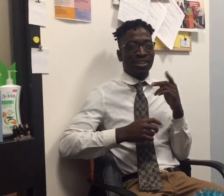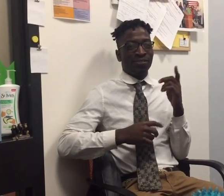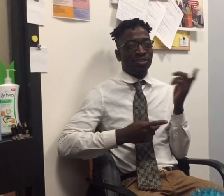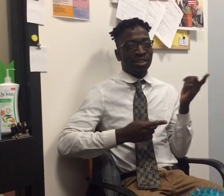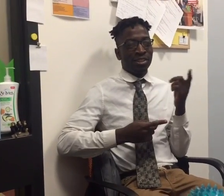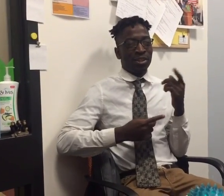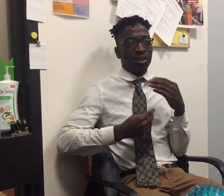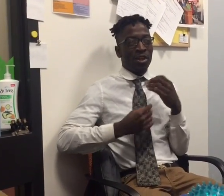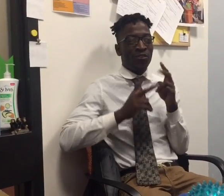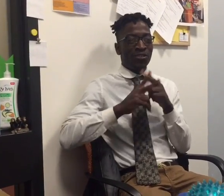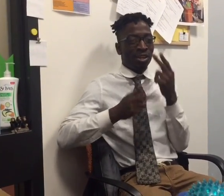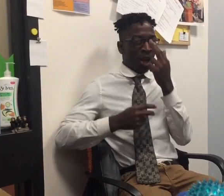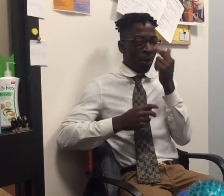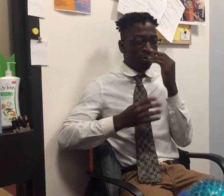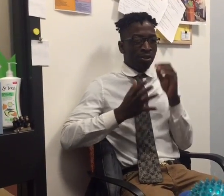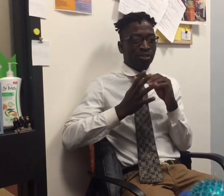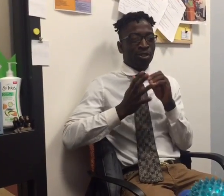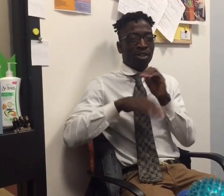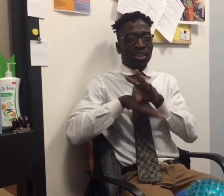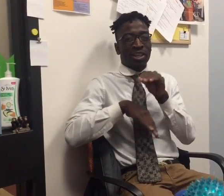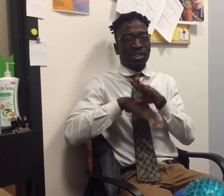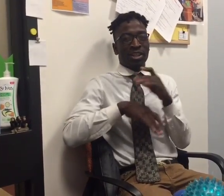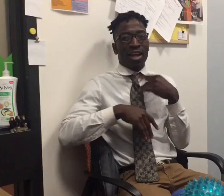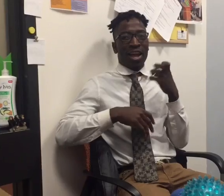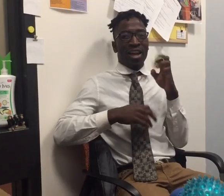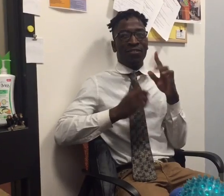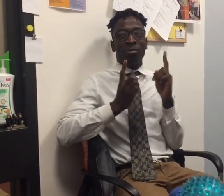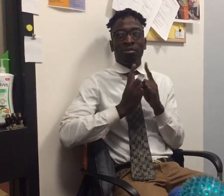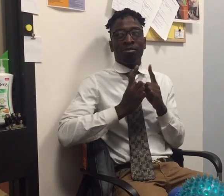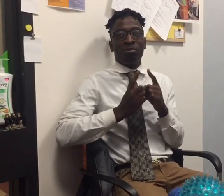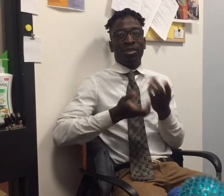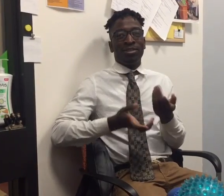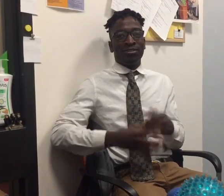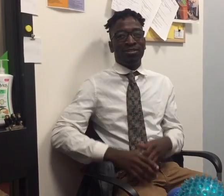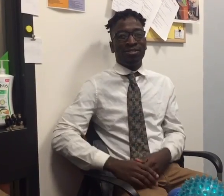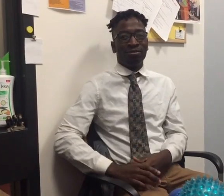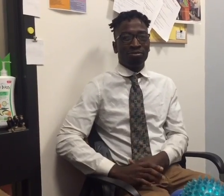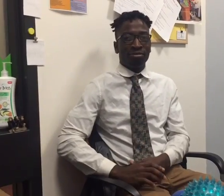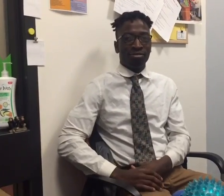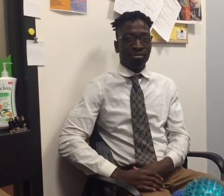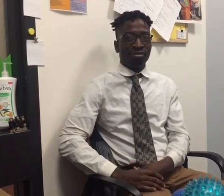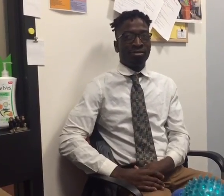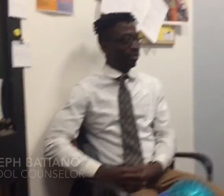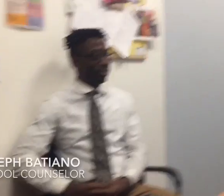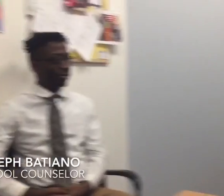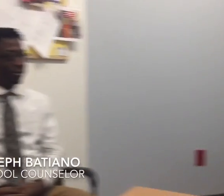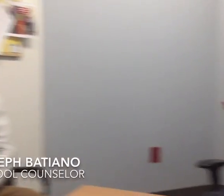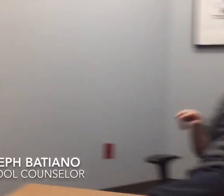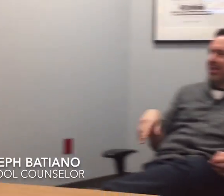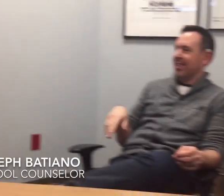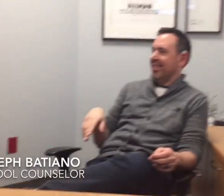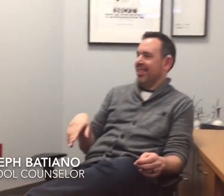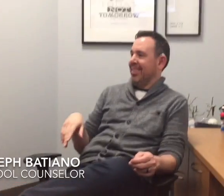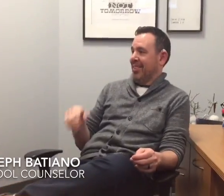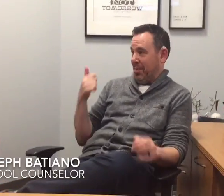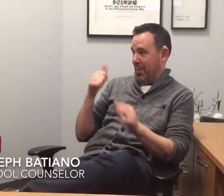distracts me if I'm in a difficult mood. Sometimes that humor during a counseling session is helpful. And I use Darth Vader sometimes.